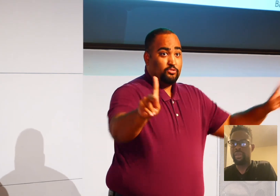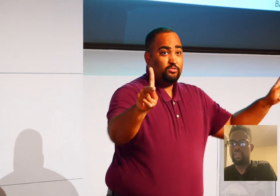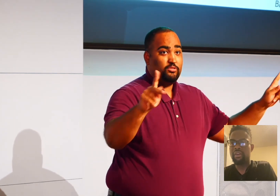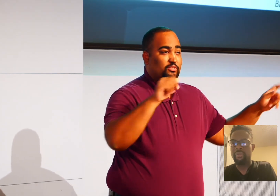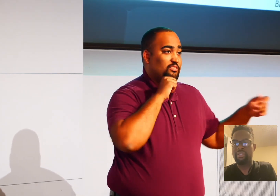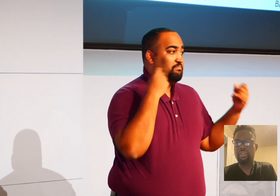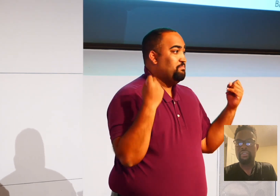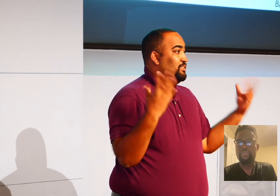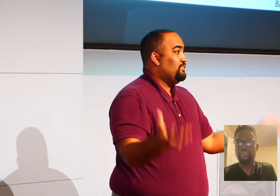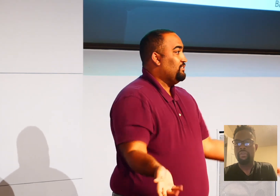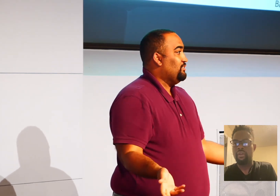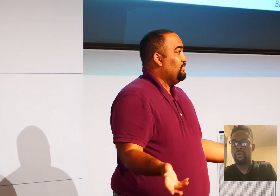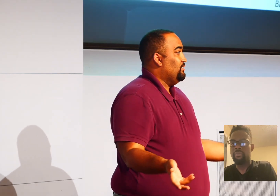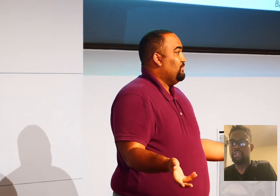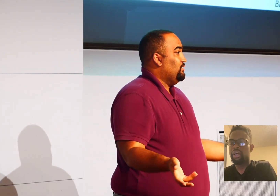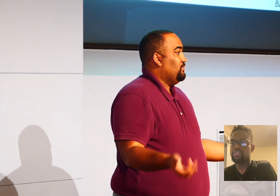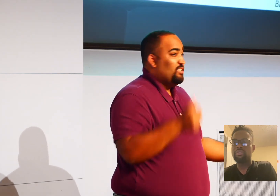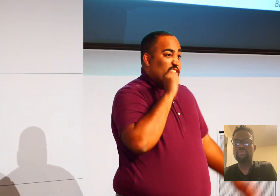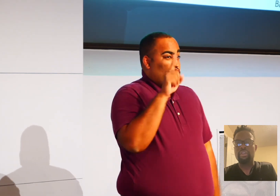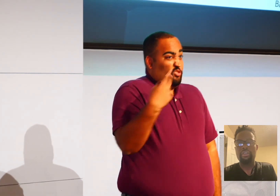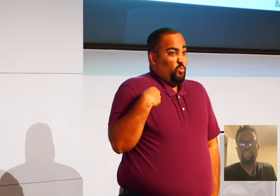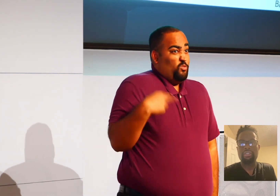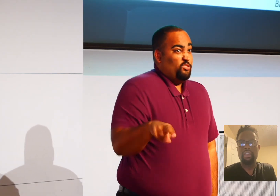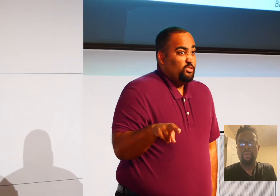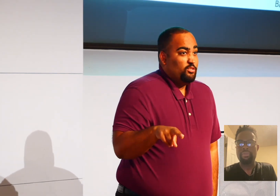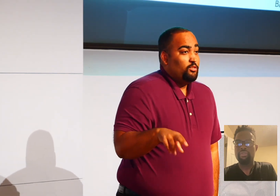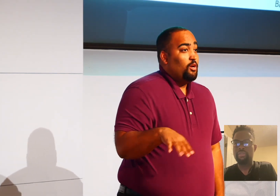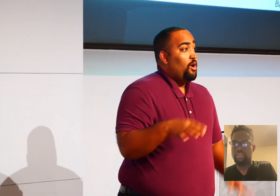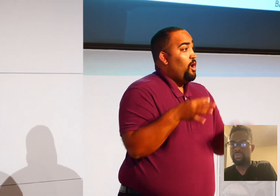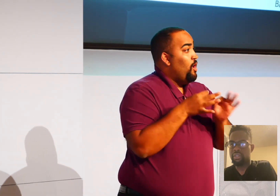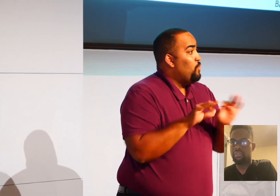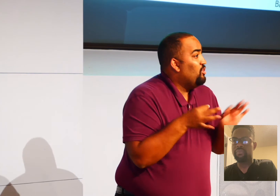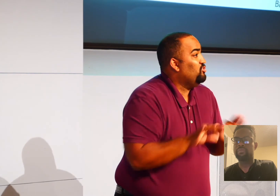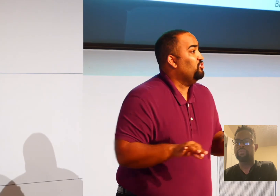up myself. But a lot of students aren't granted the same opportunity as me.